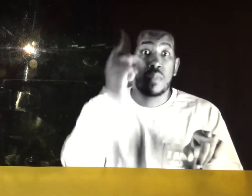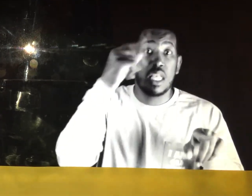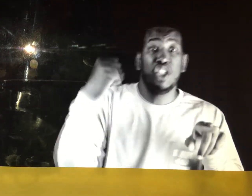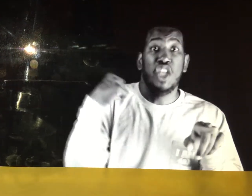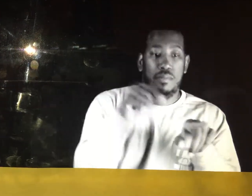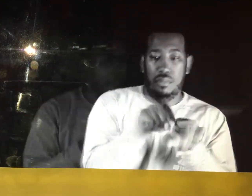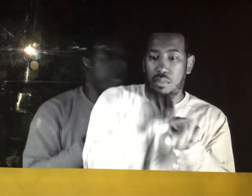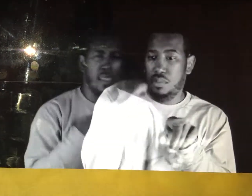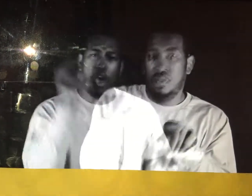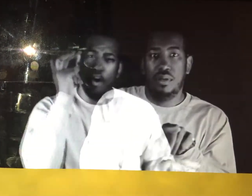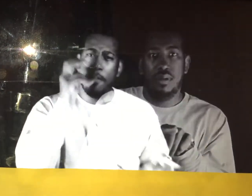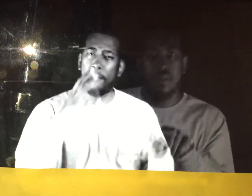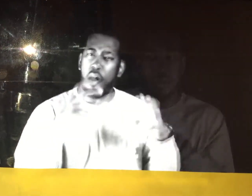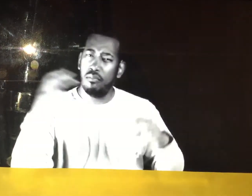it.